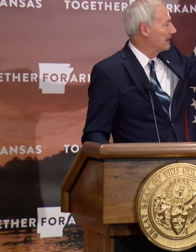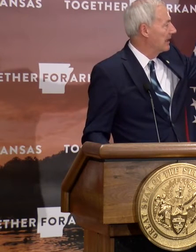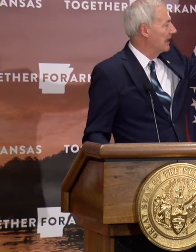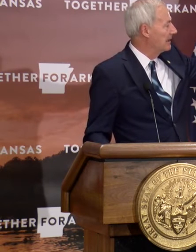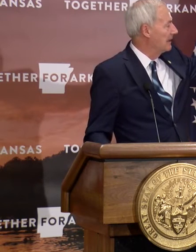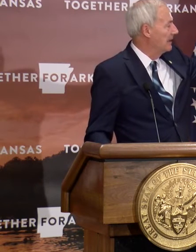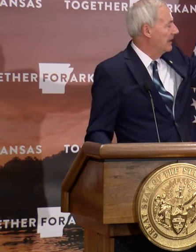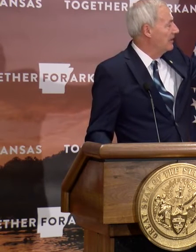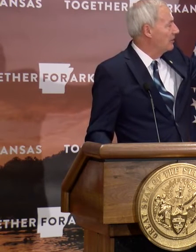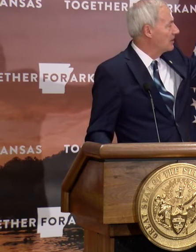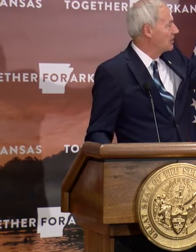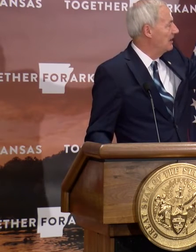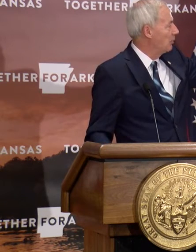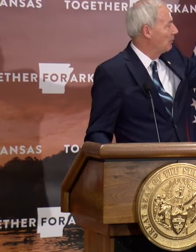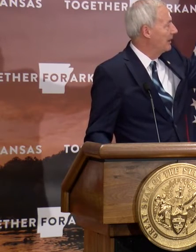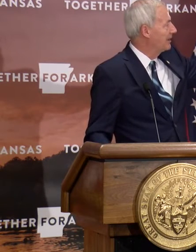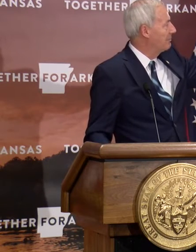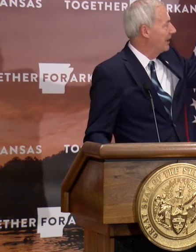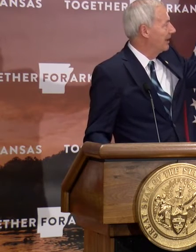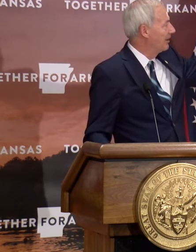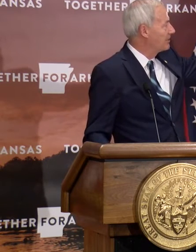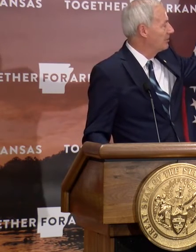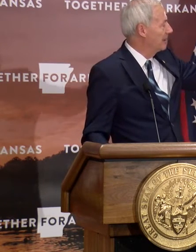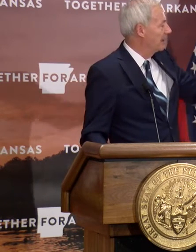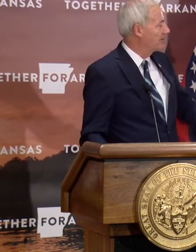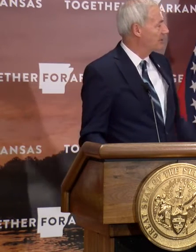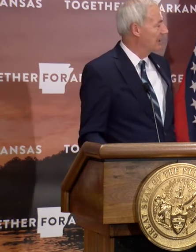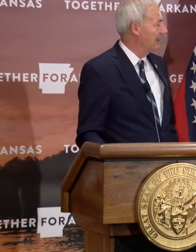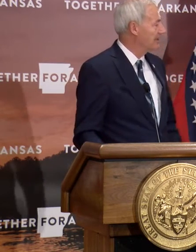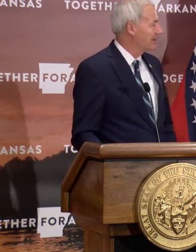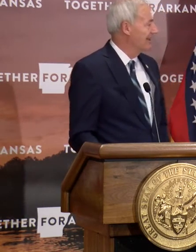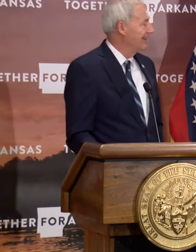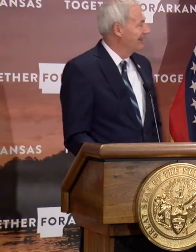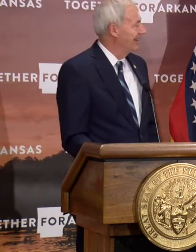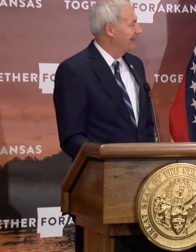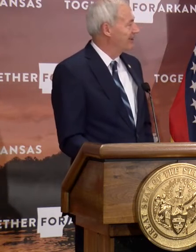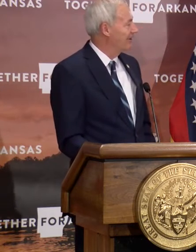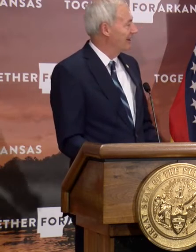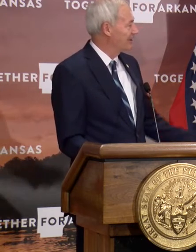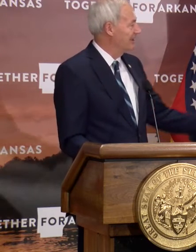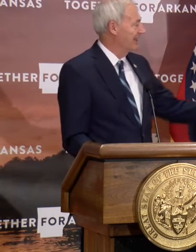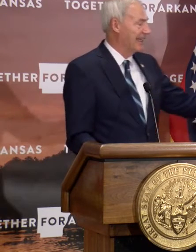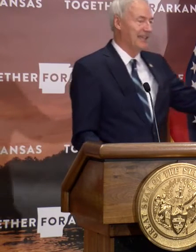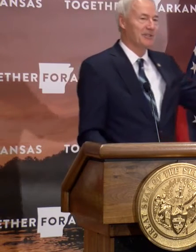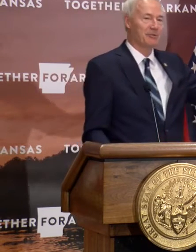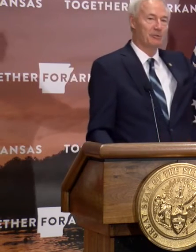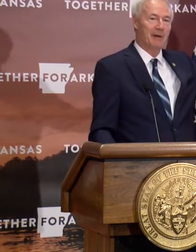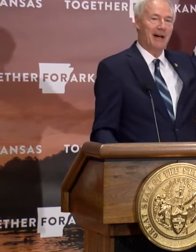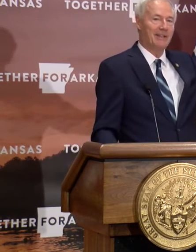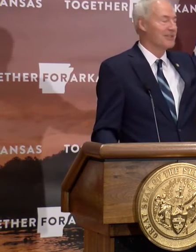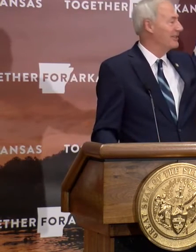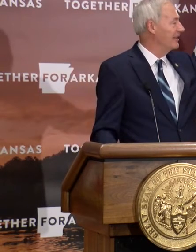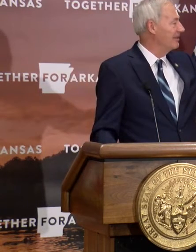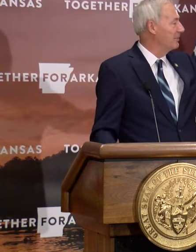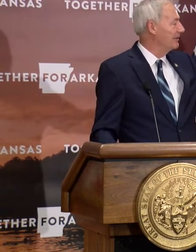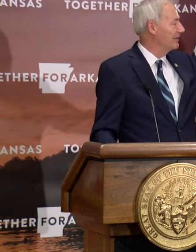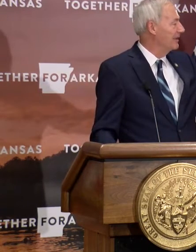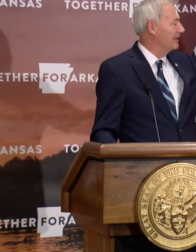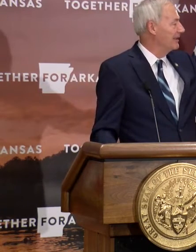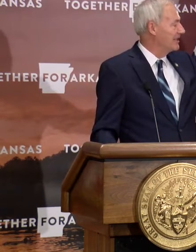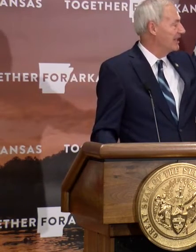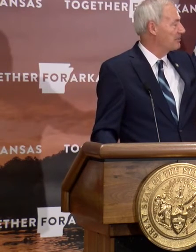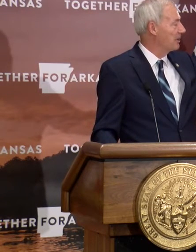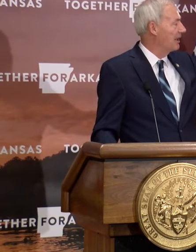something like that. And you can see where we compare to the other states. And it's interesting that Kansas was behind us in the number